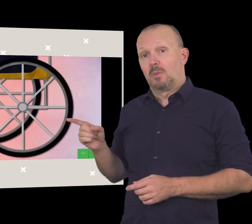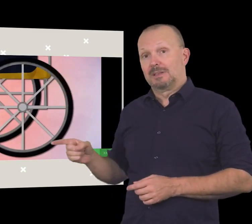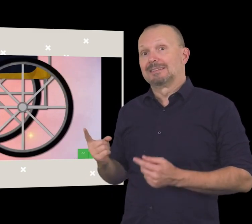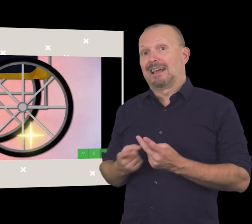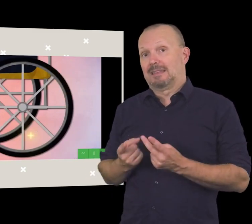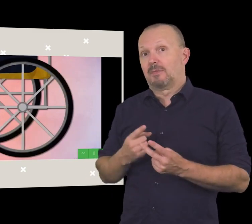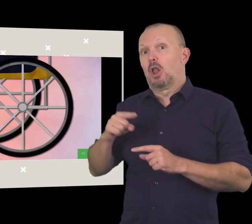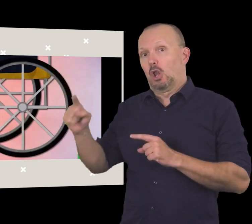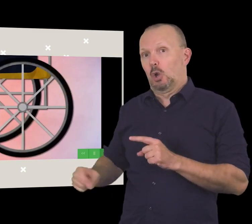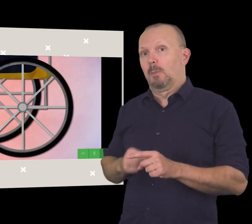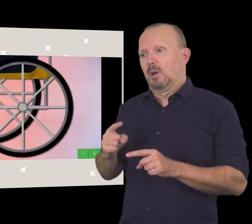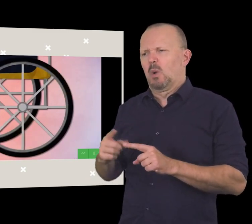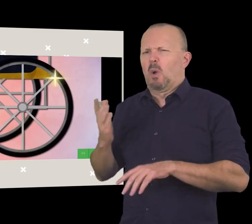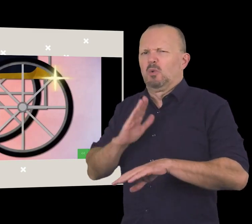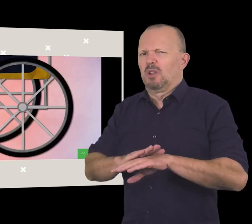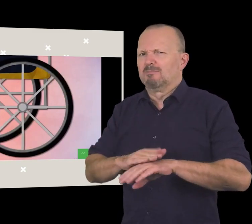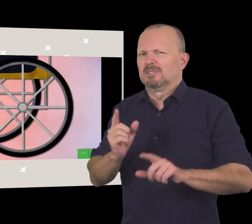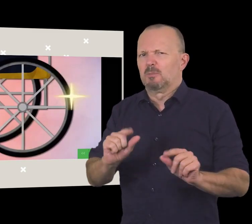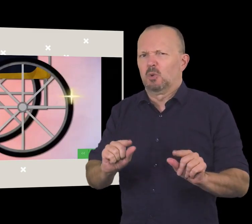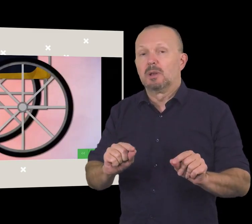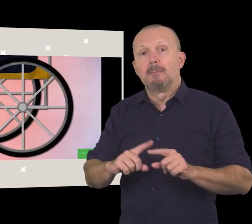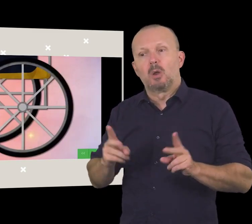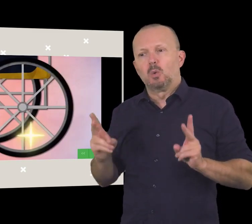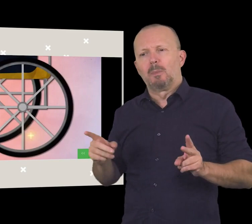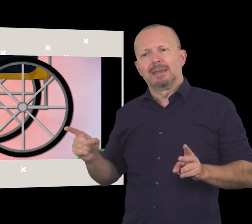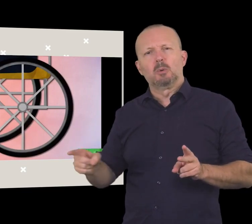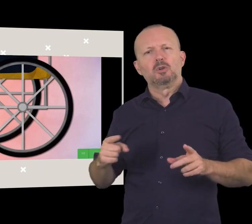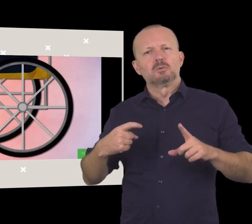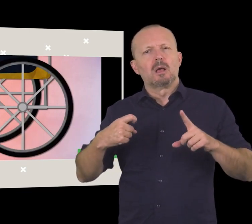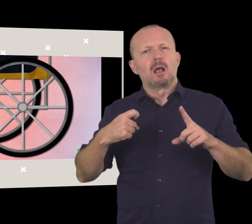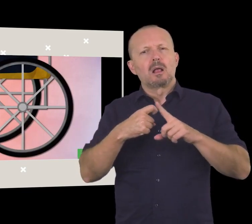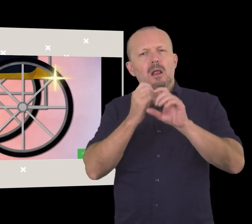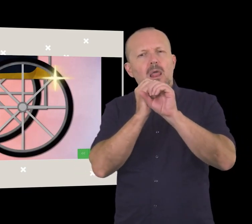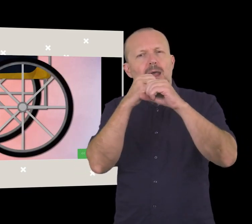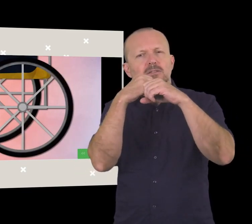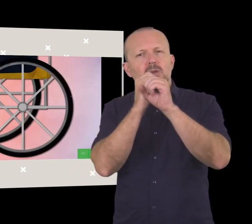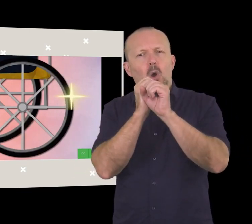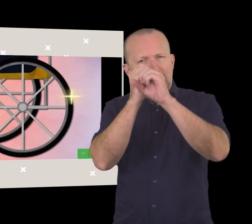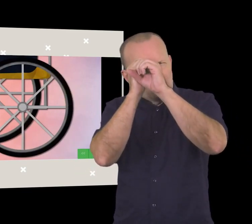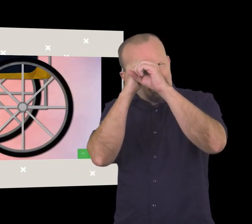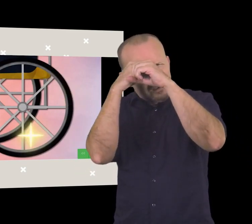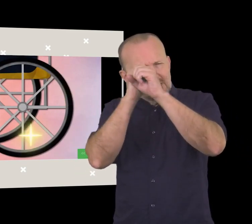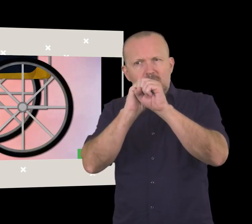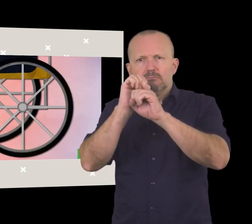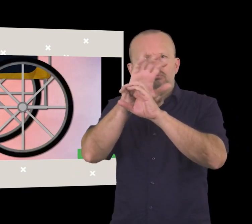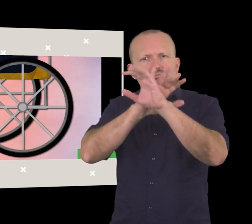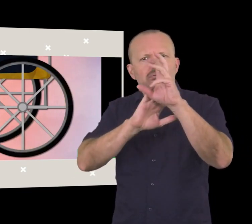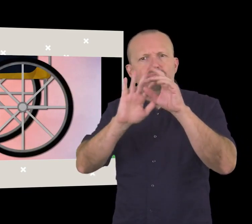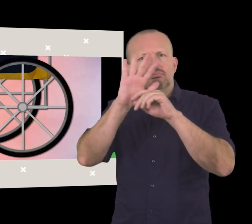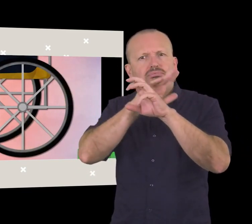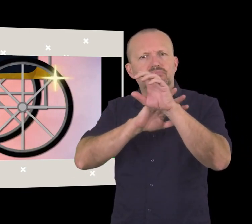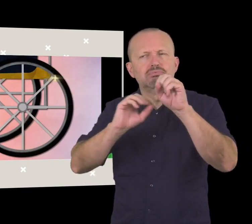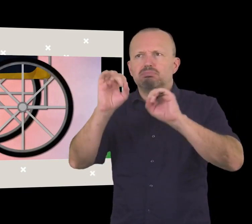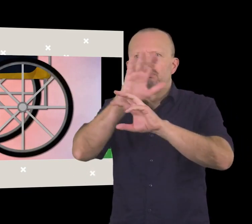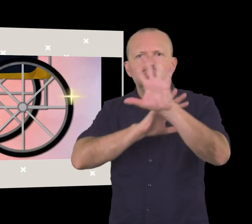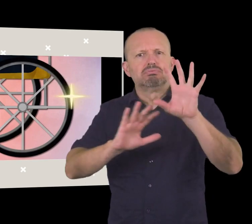And this is another sensory moment that we're not going to do. And this, we normally use a kaleidoscope or something that moves in a circular